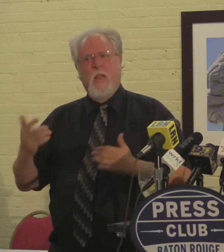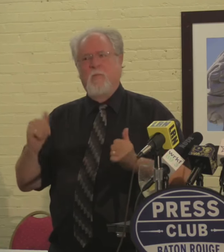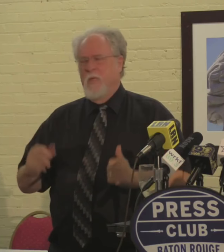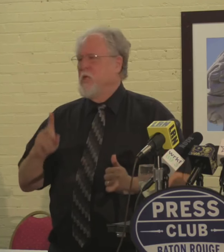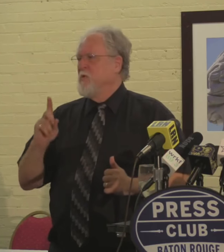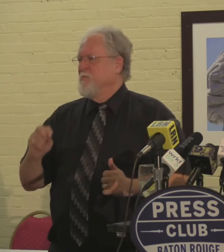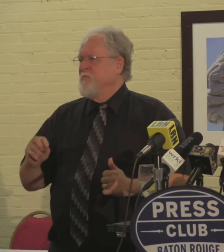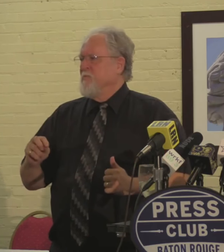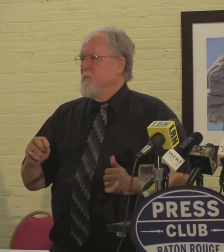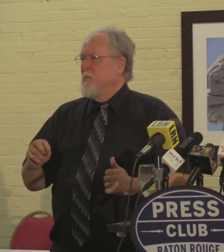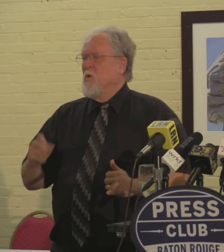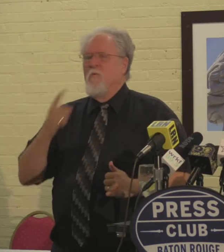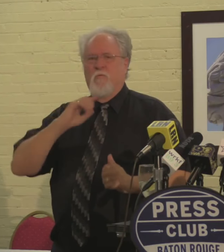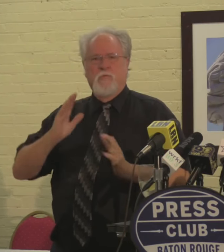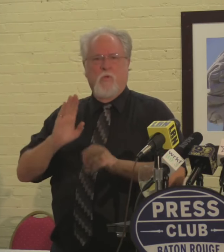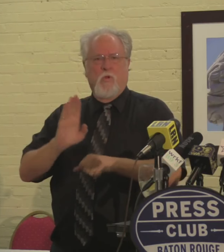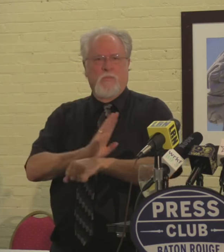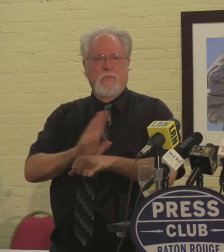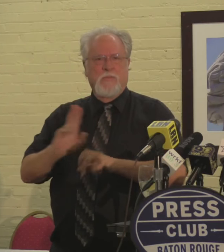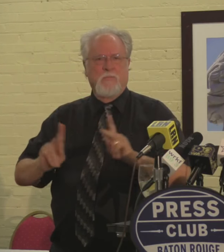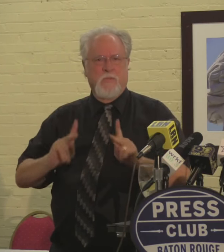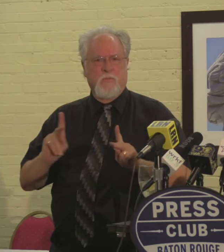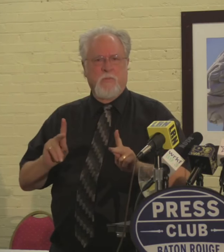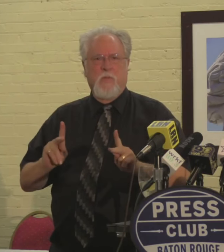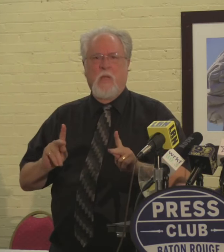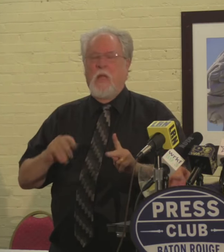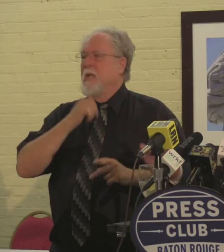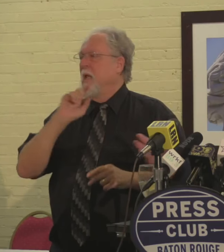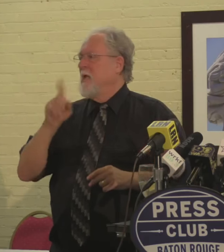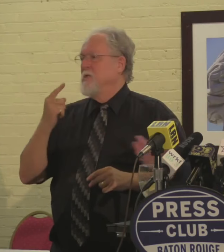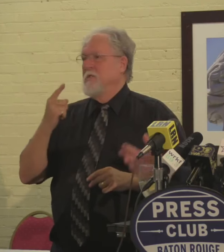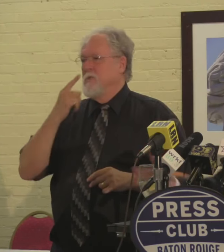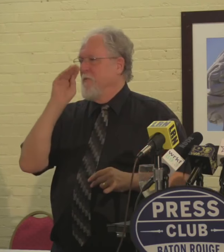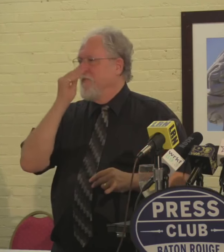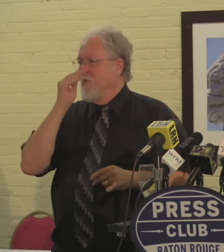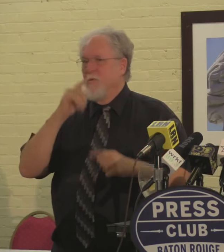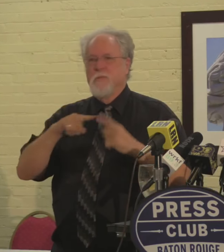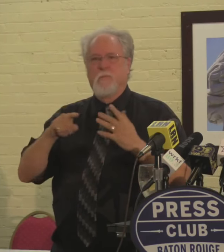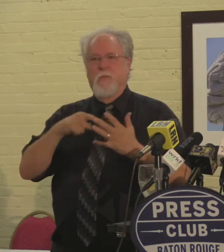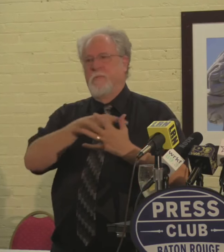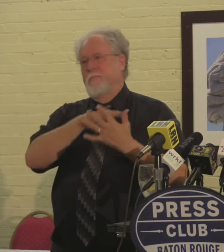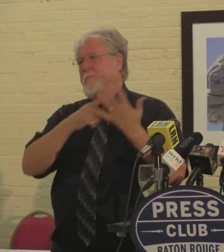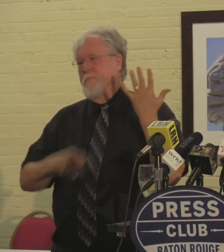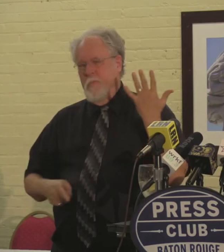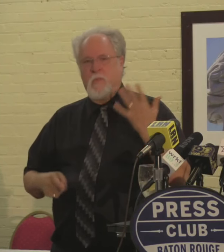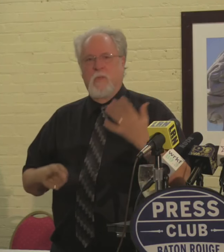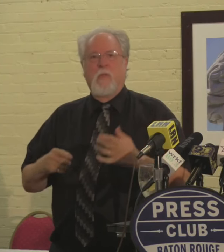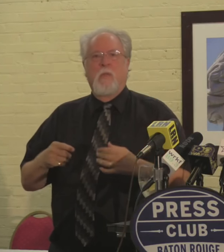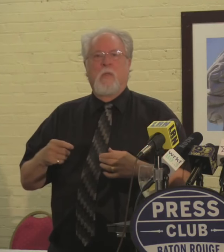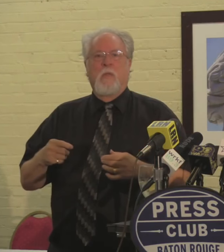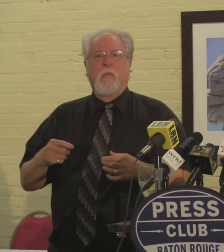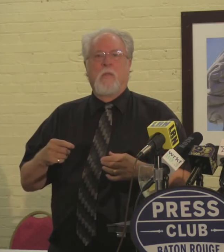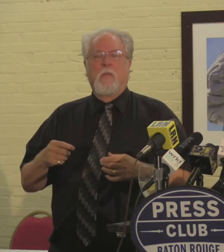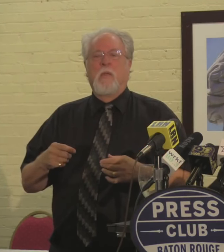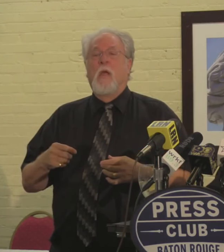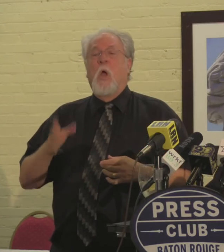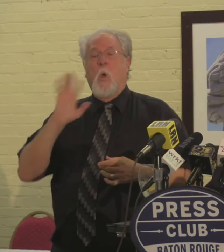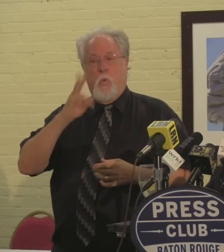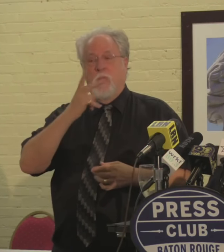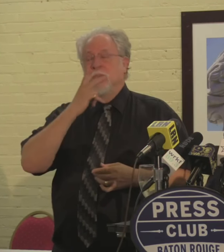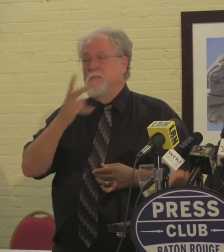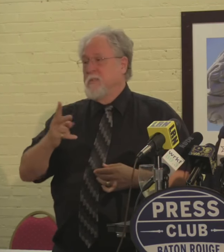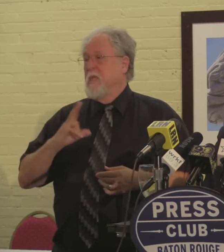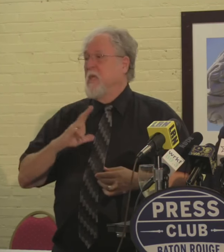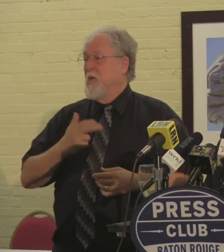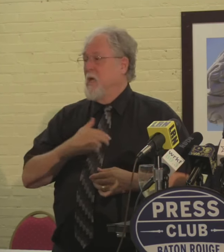do for small business people, not just on florists, but across the board. You're going to see